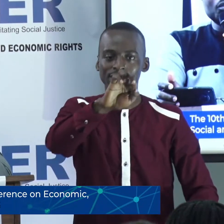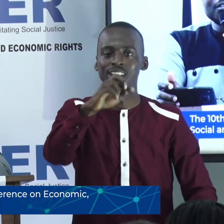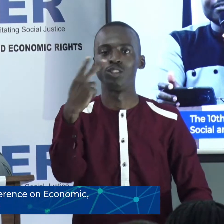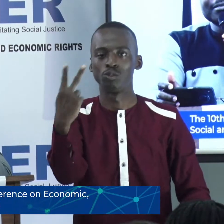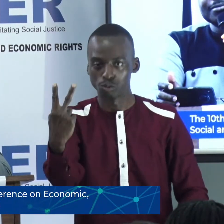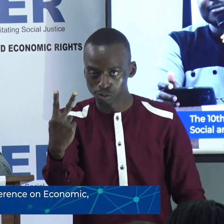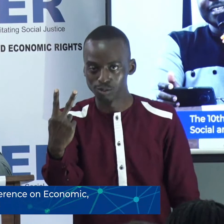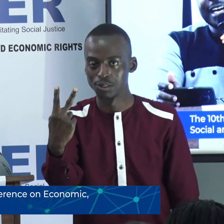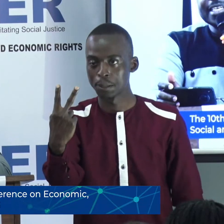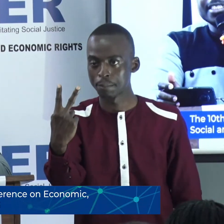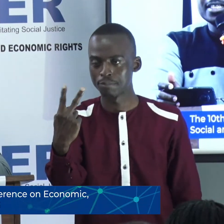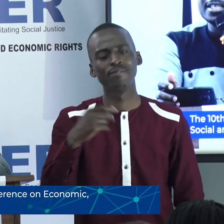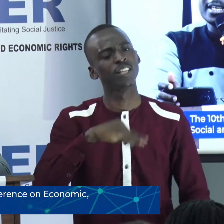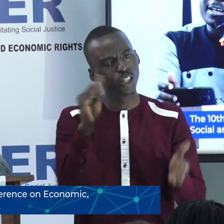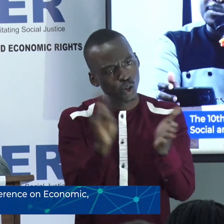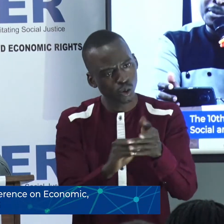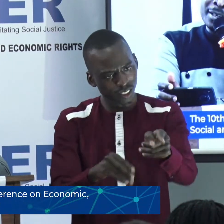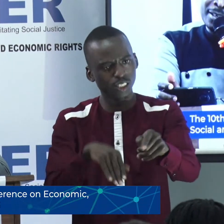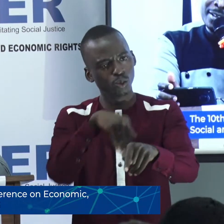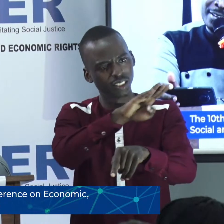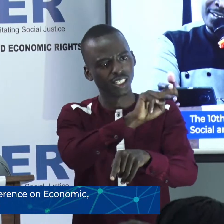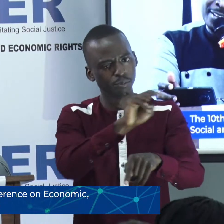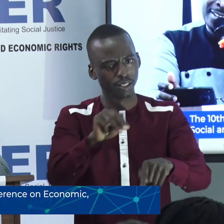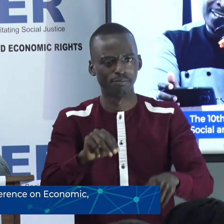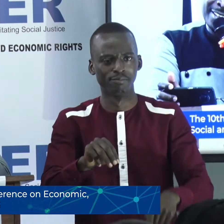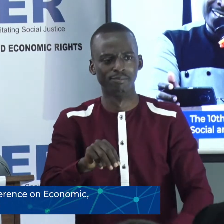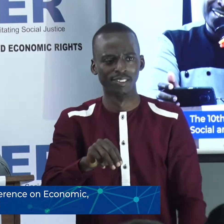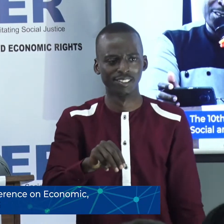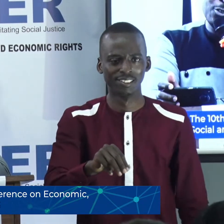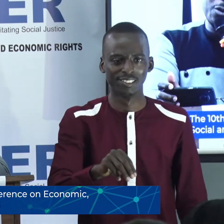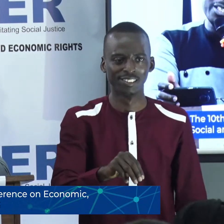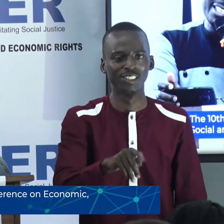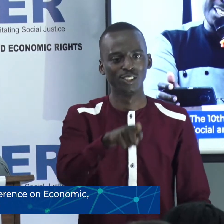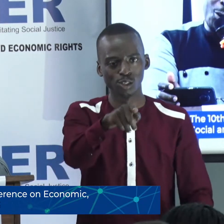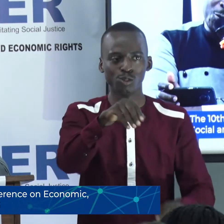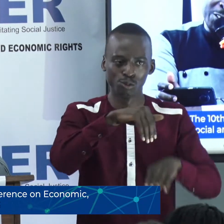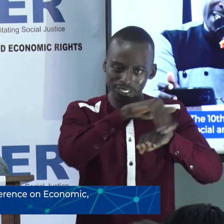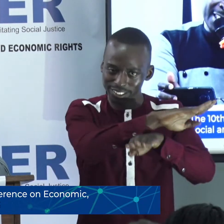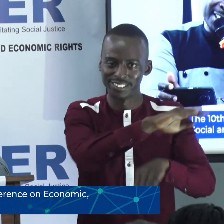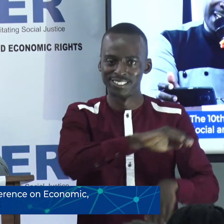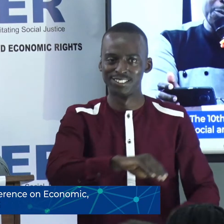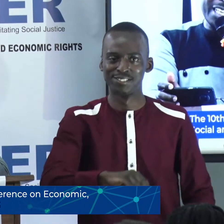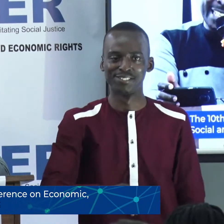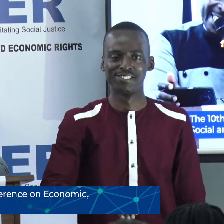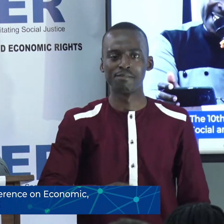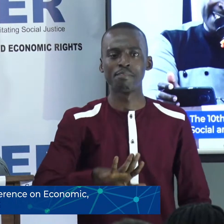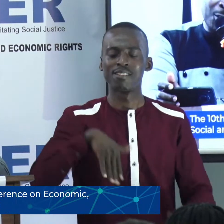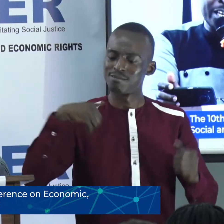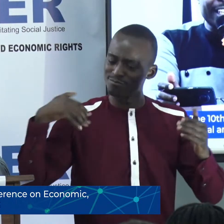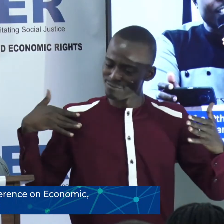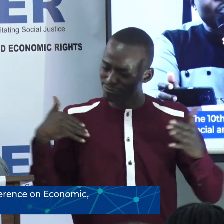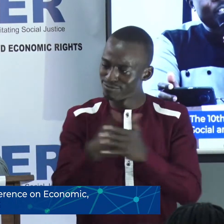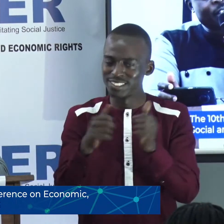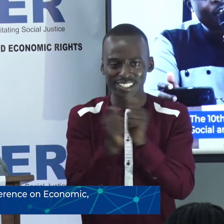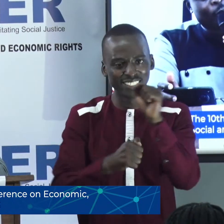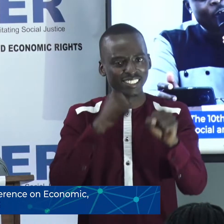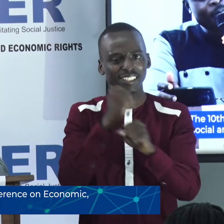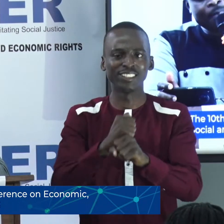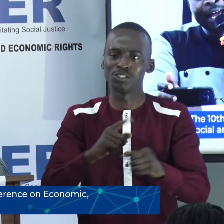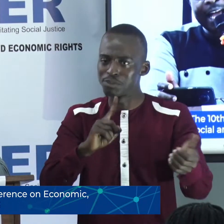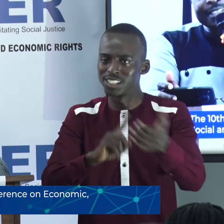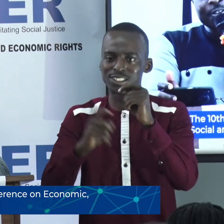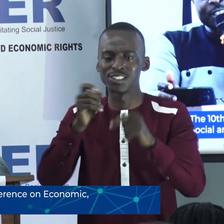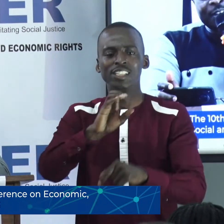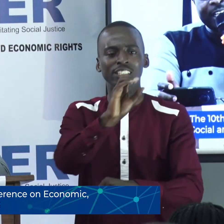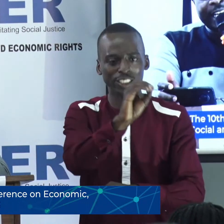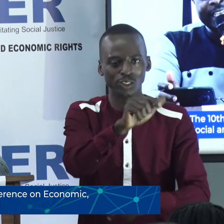0782. Kindly take the number. We need to appreciate the conveners. After 10 years, surely they should be receiving from